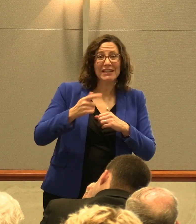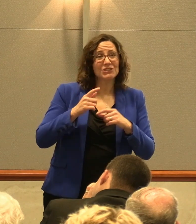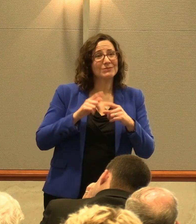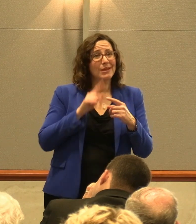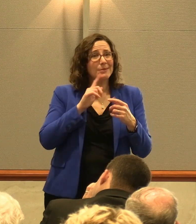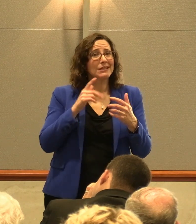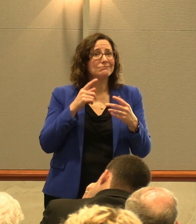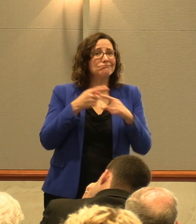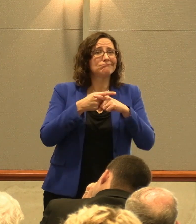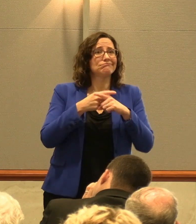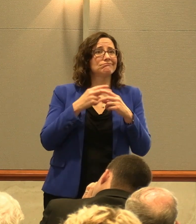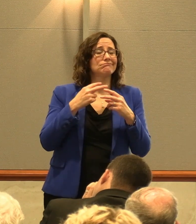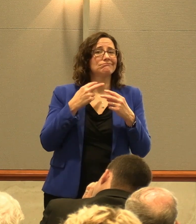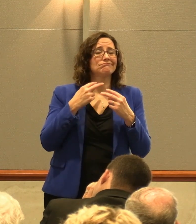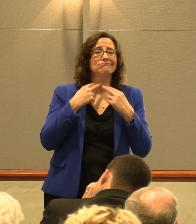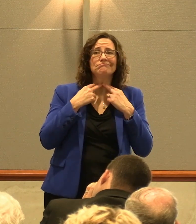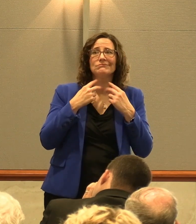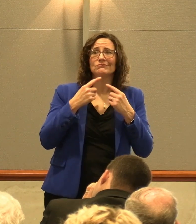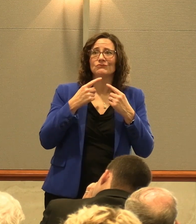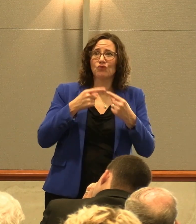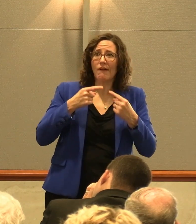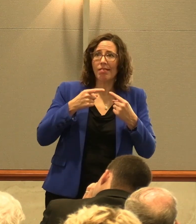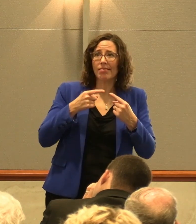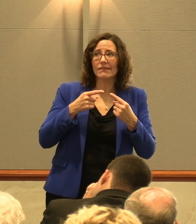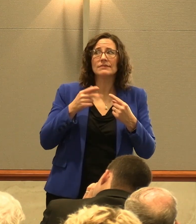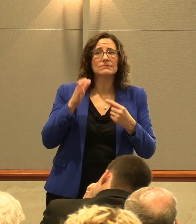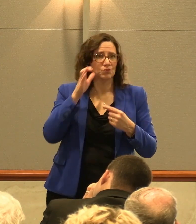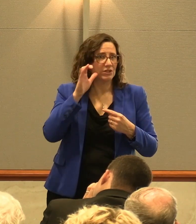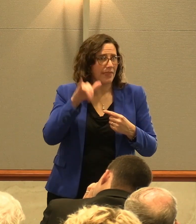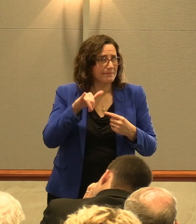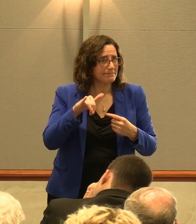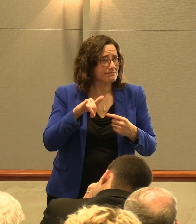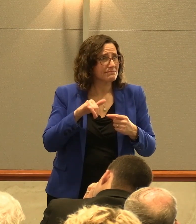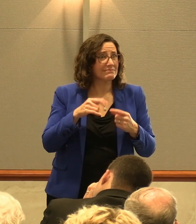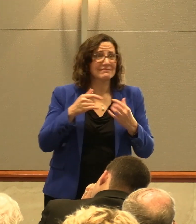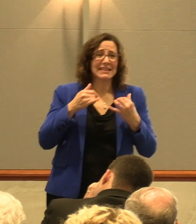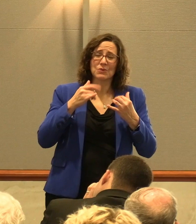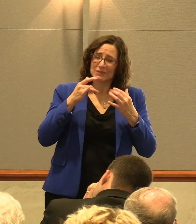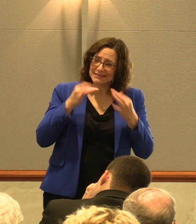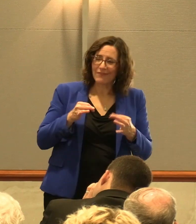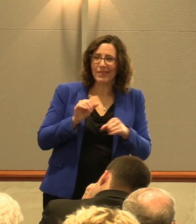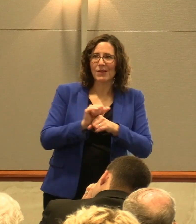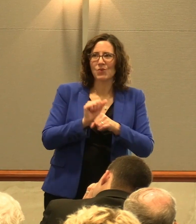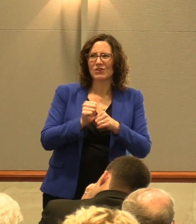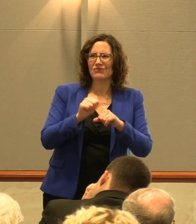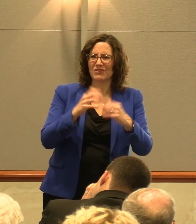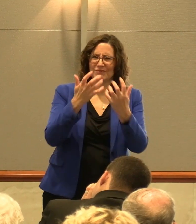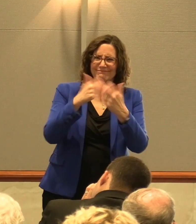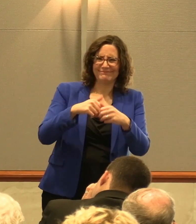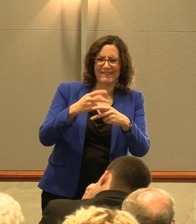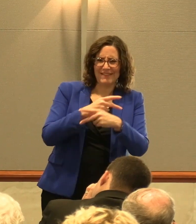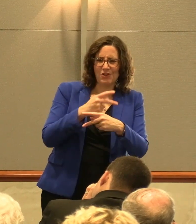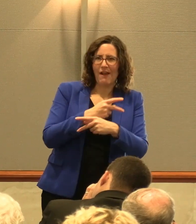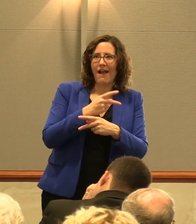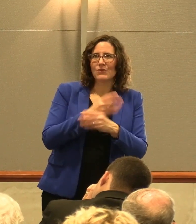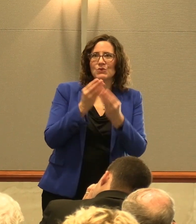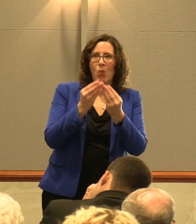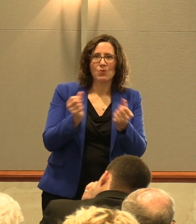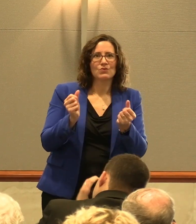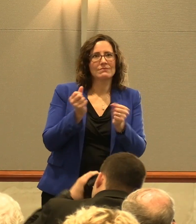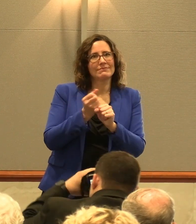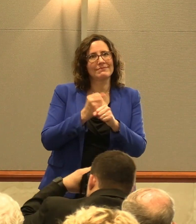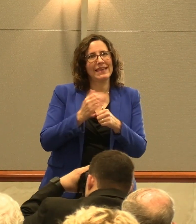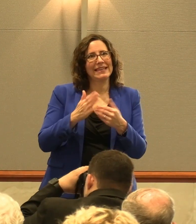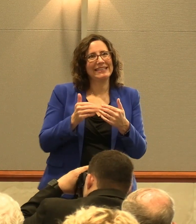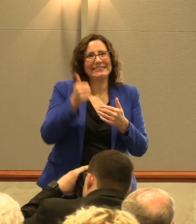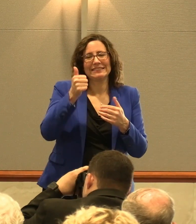issue. We hear you, and we are definitely working towards figuring out solutions to make it as